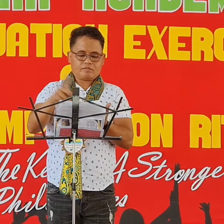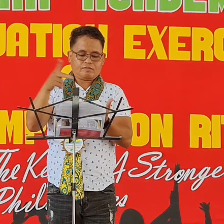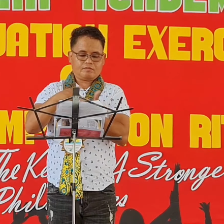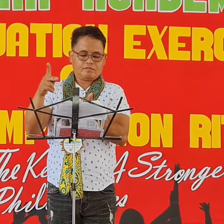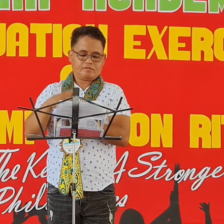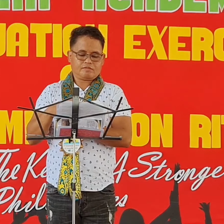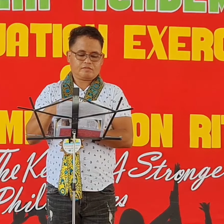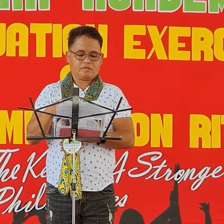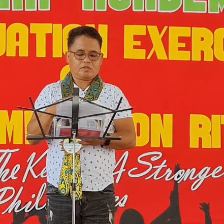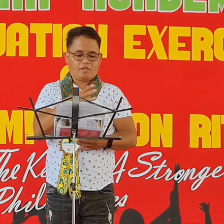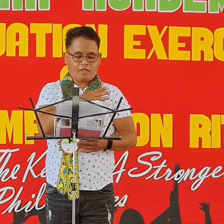We helped pay for them.